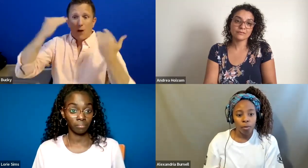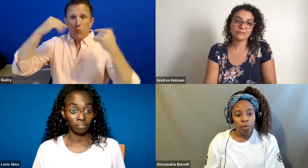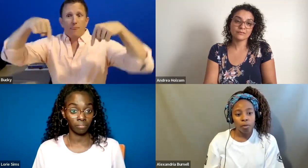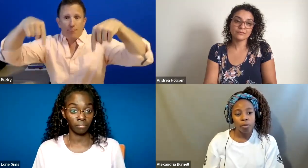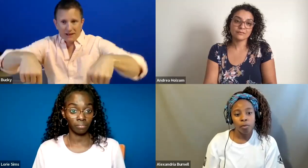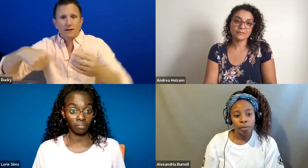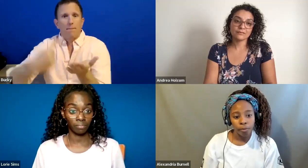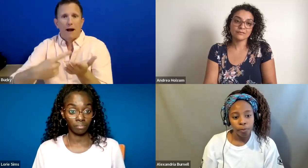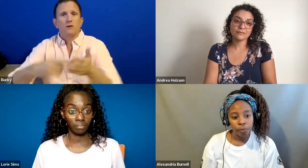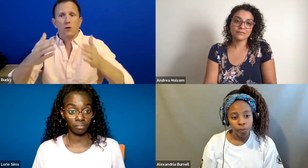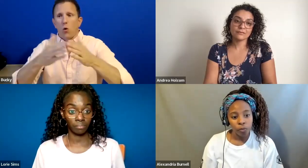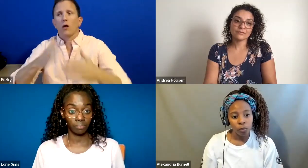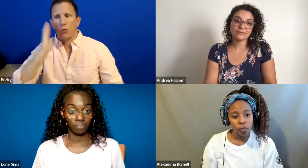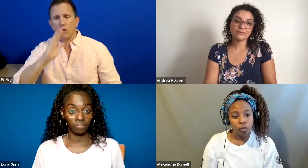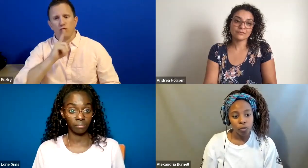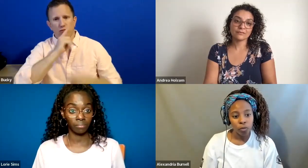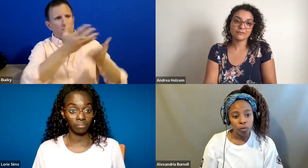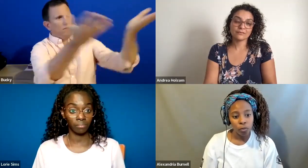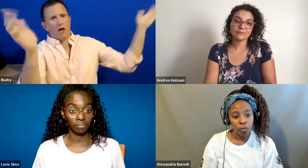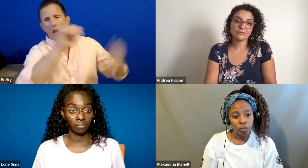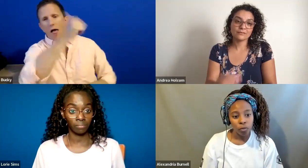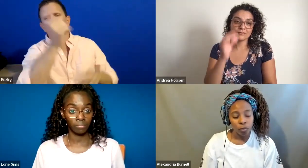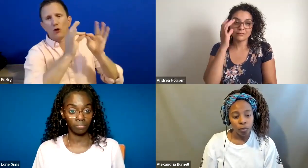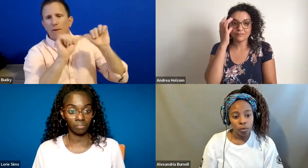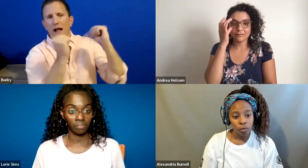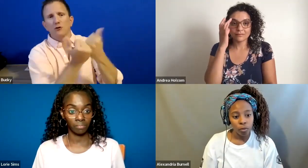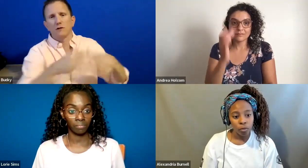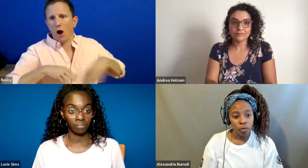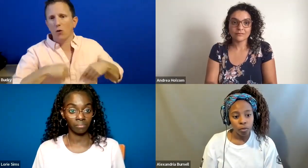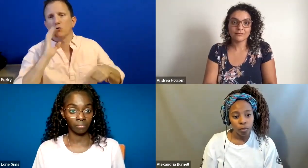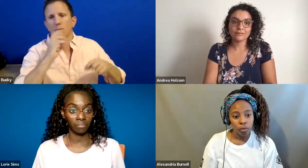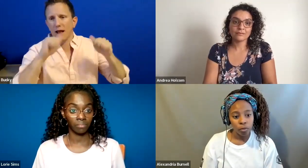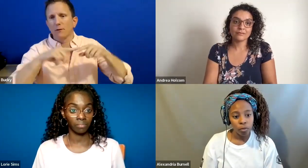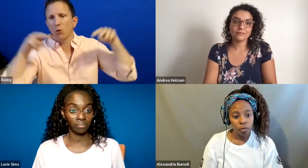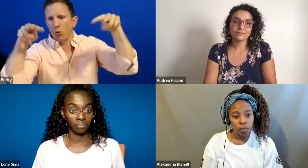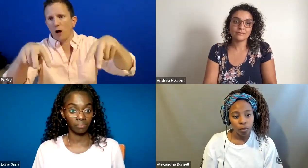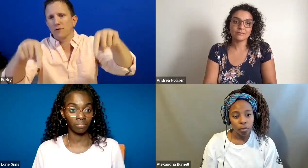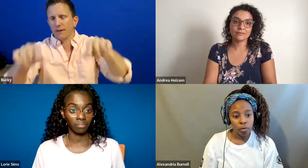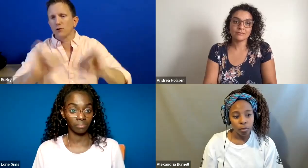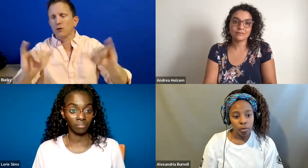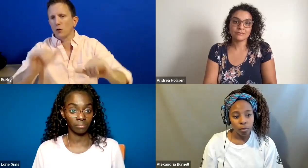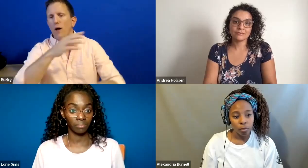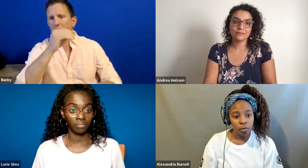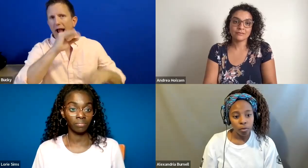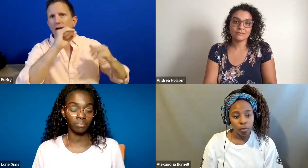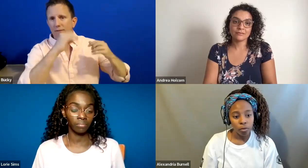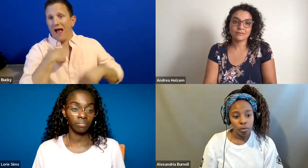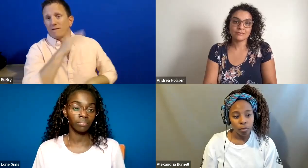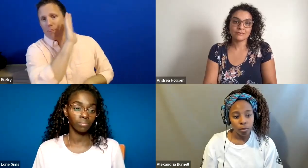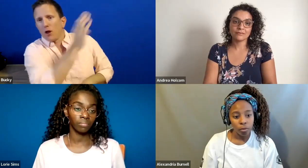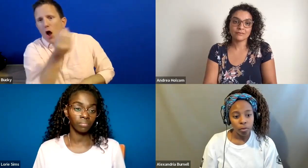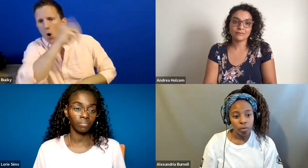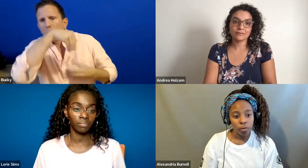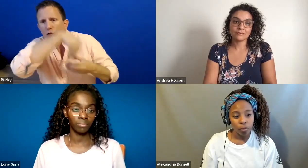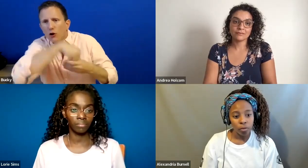through it. And so my response is yes, that this discussion, that this session that we're